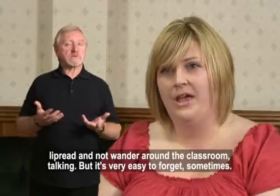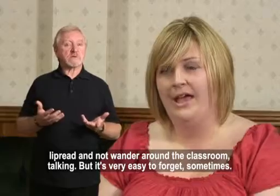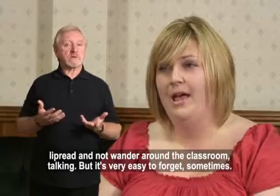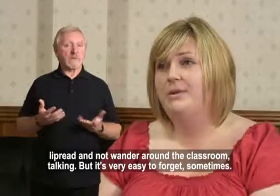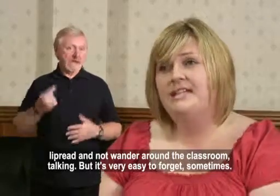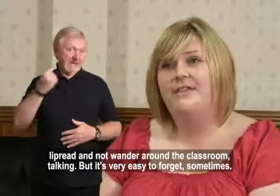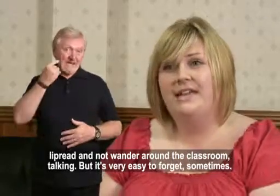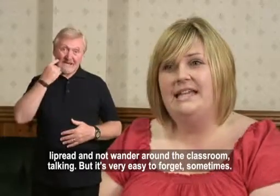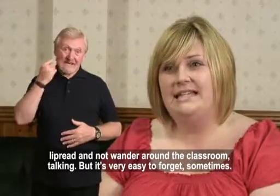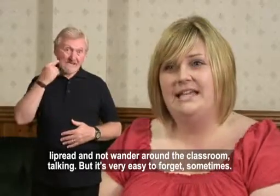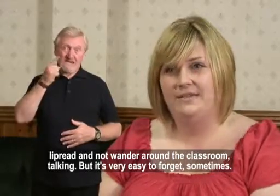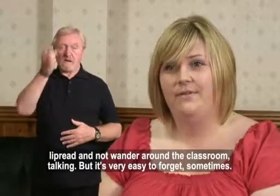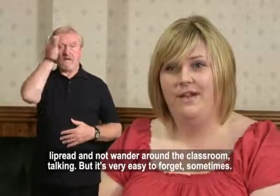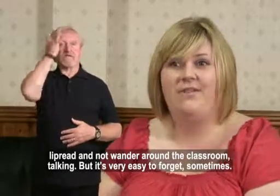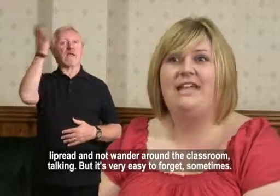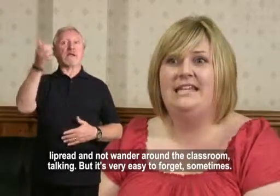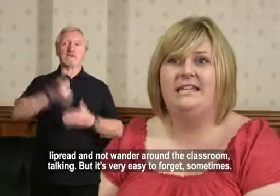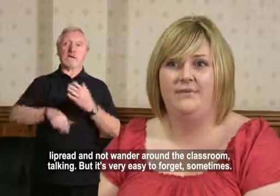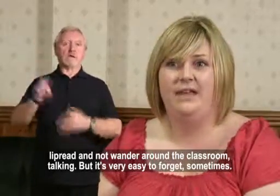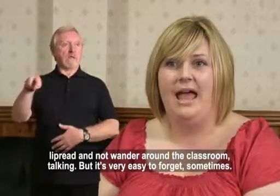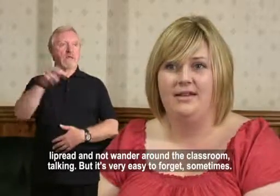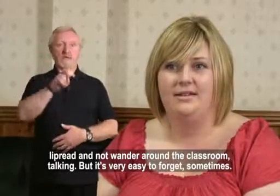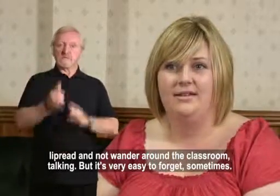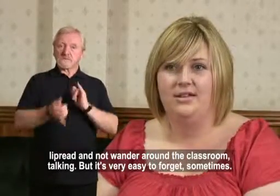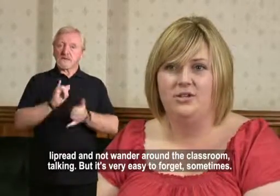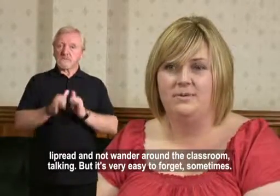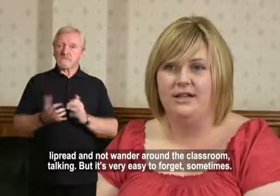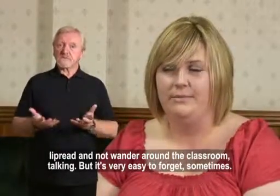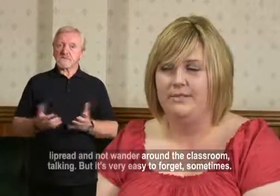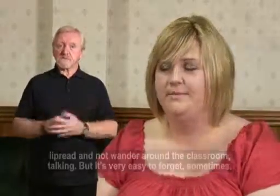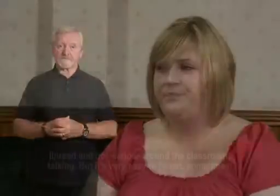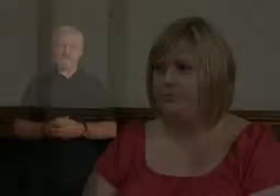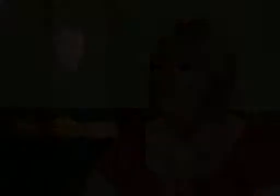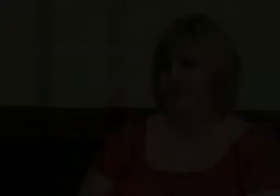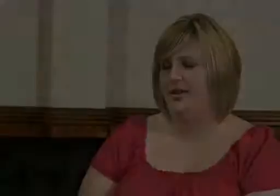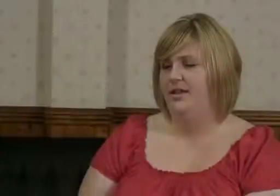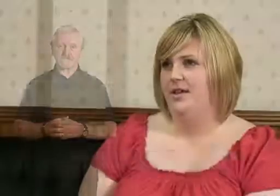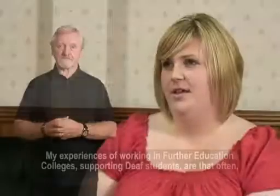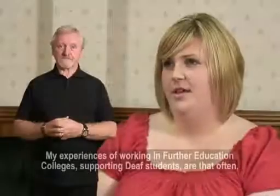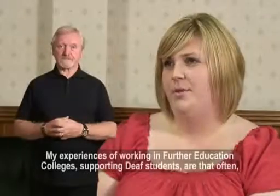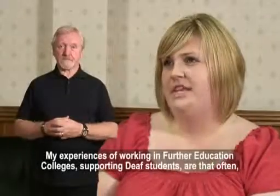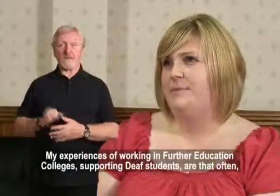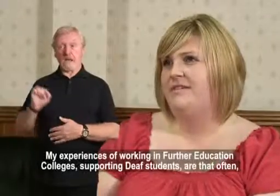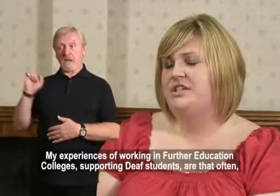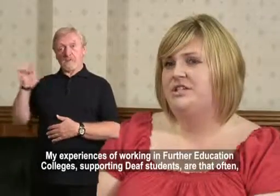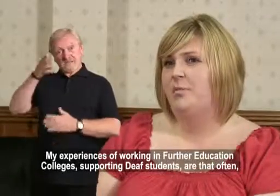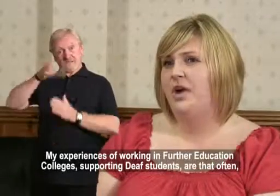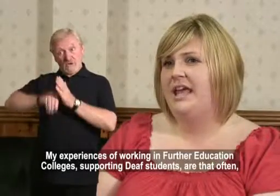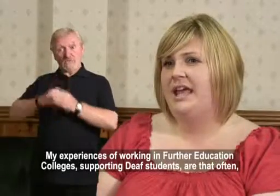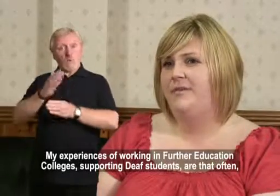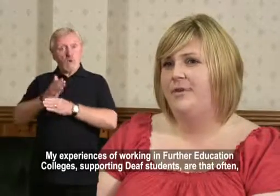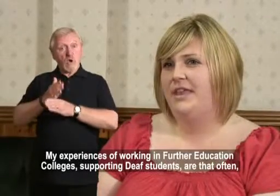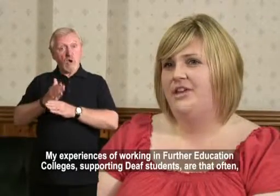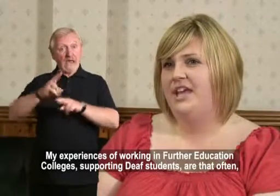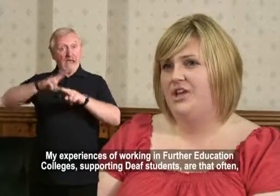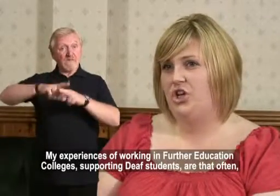classroom talking. But it's very easy to forget sometimes. My experiences of